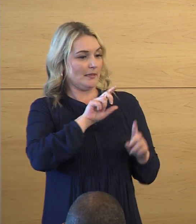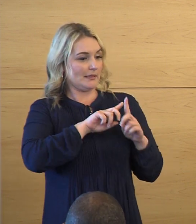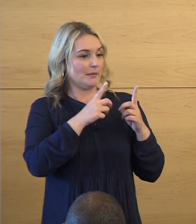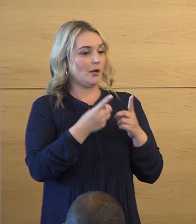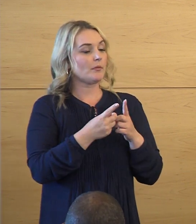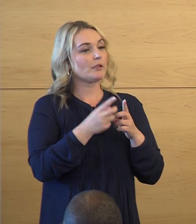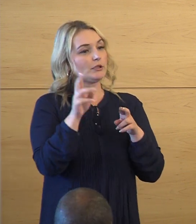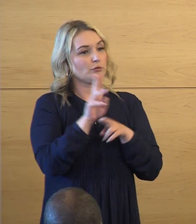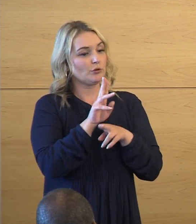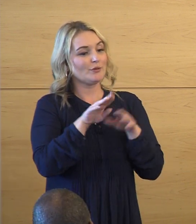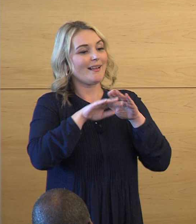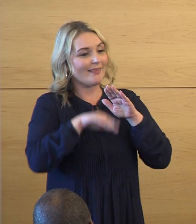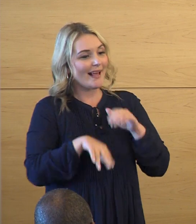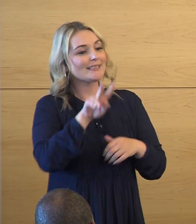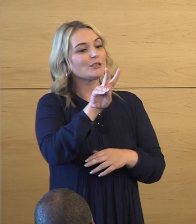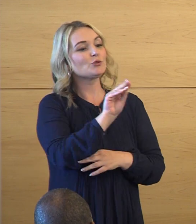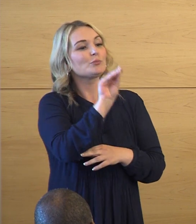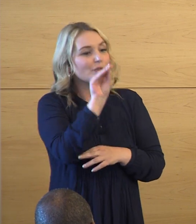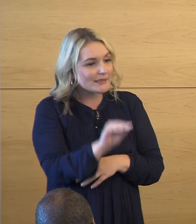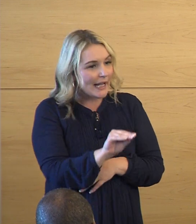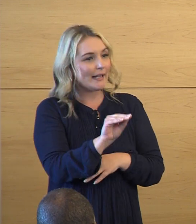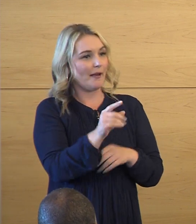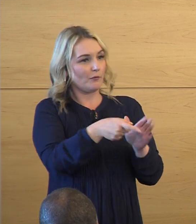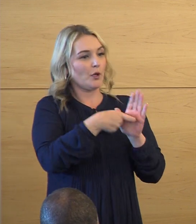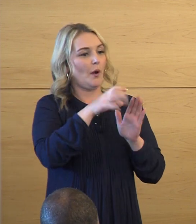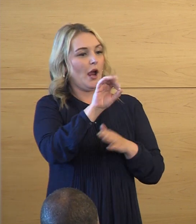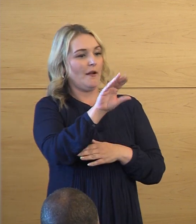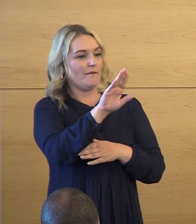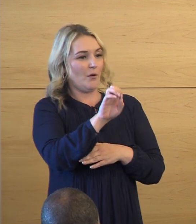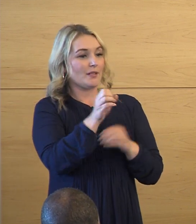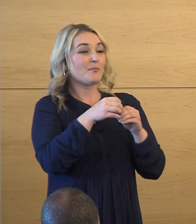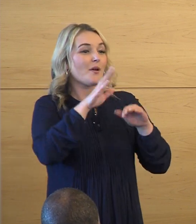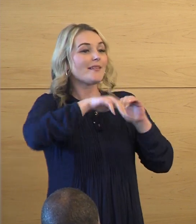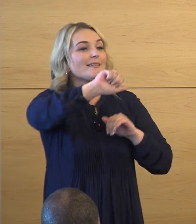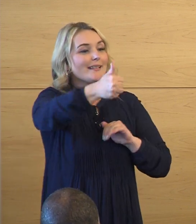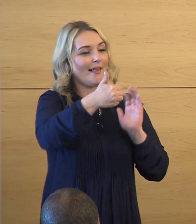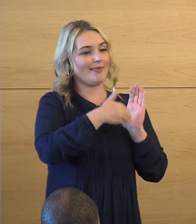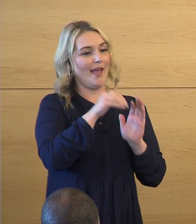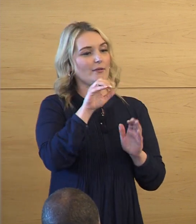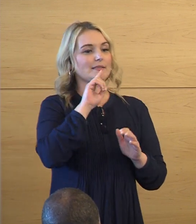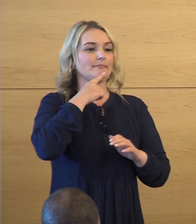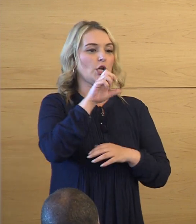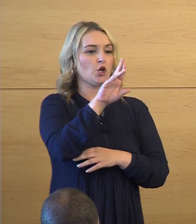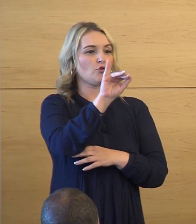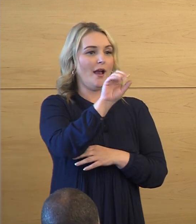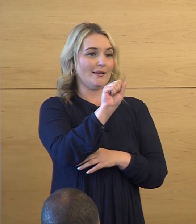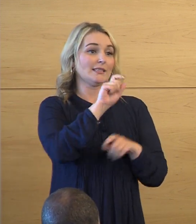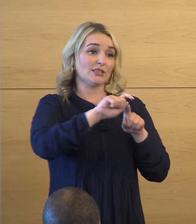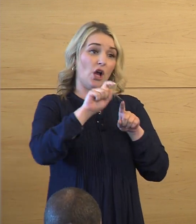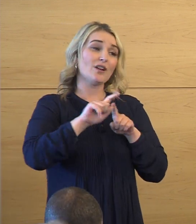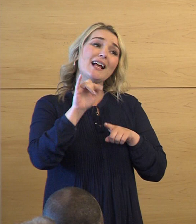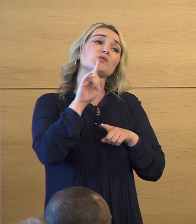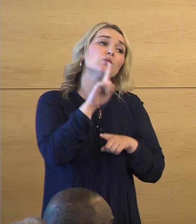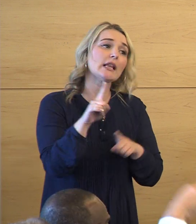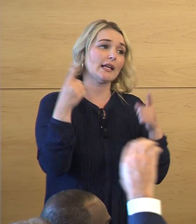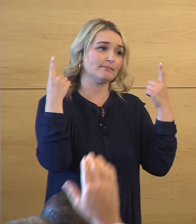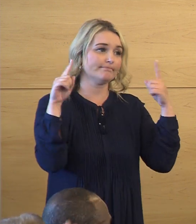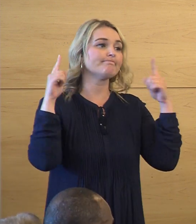than 2% of the more than 10,000 crisis calls that we have each year. It's a real achievement.